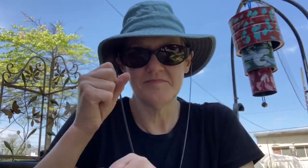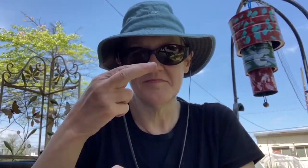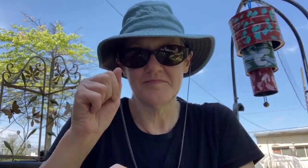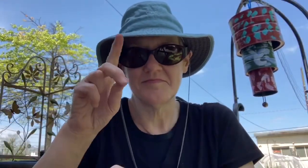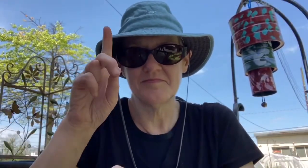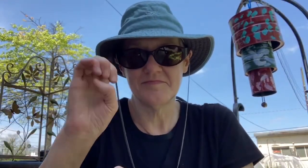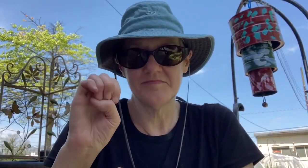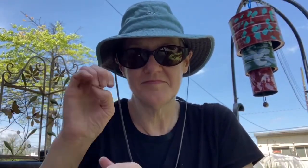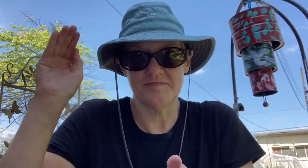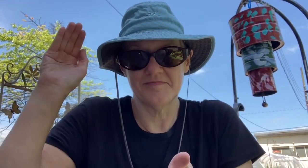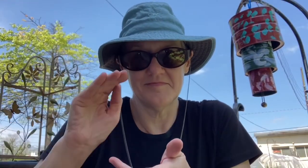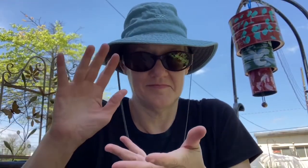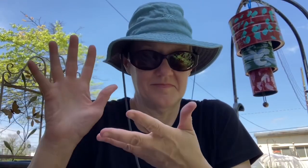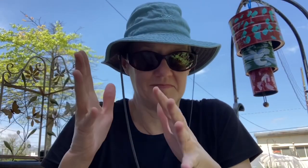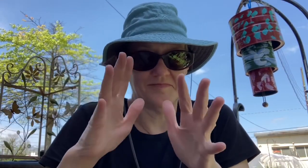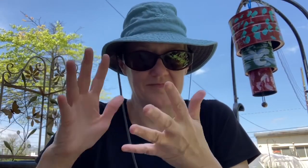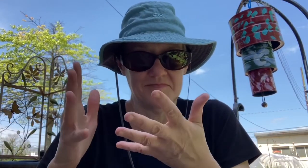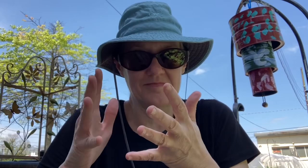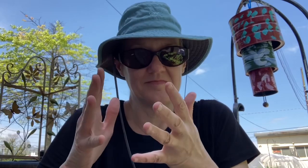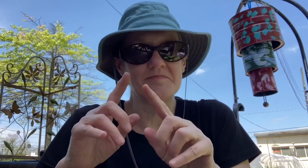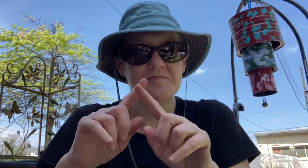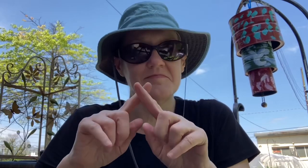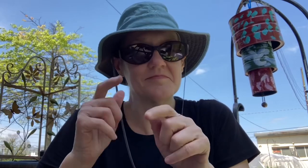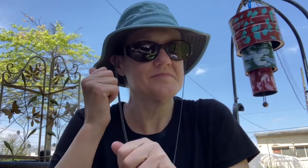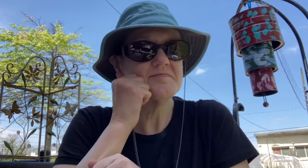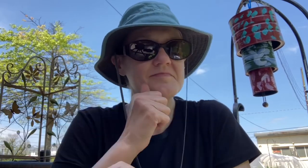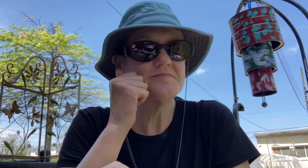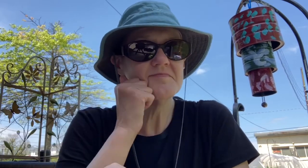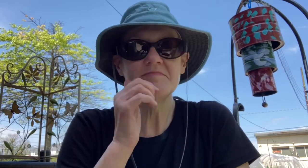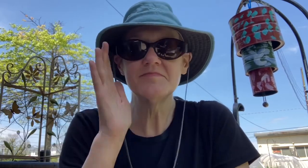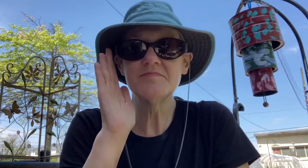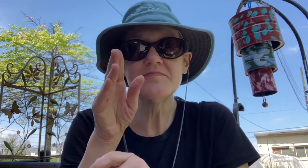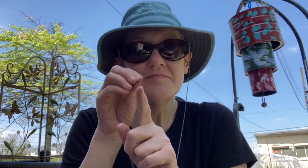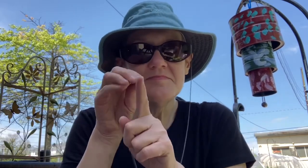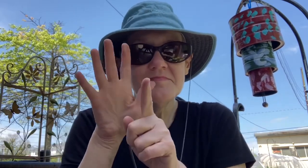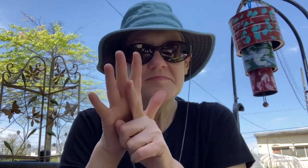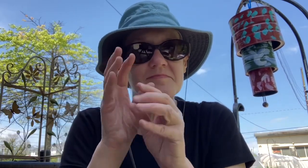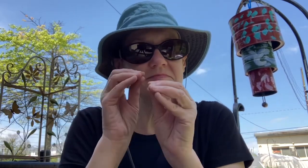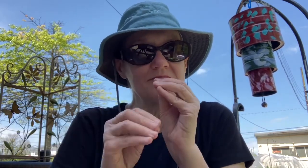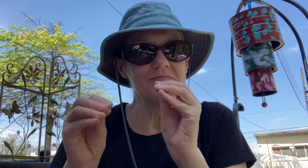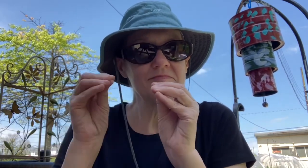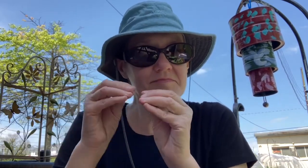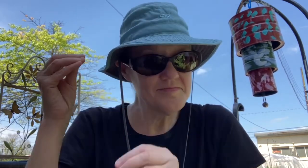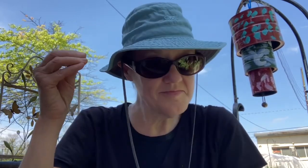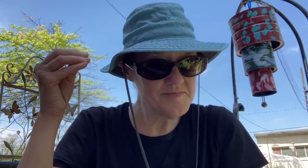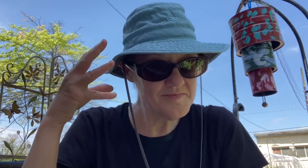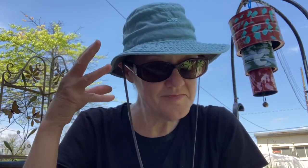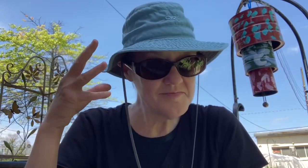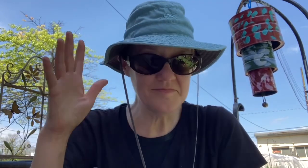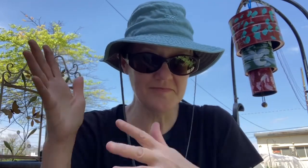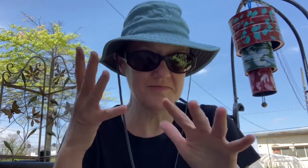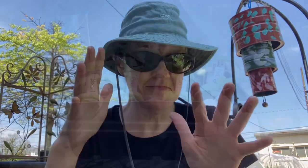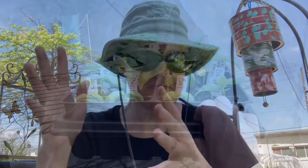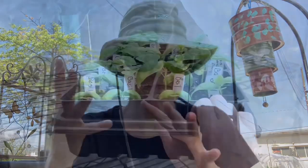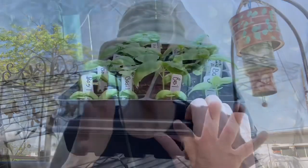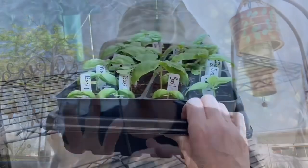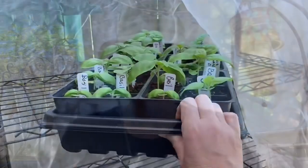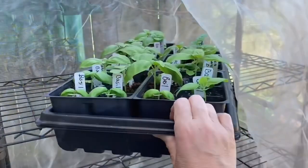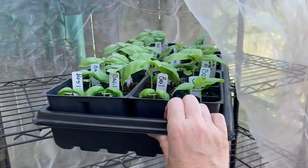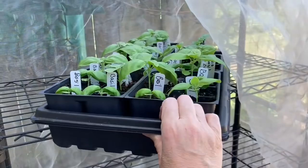Now, right now they're in a protected area where there's less sun and wind, but every day I'll expose them to more and more sun and